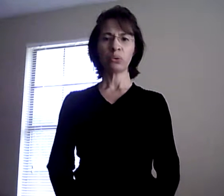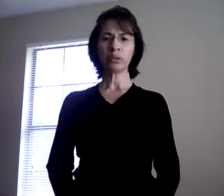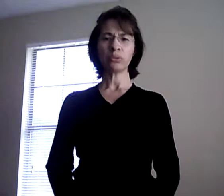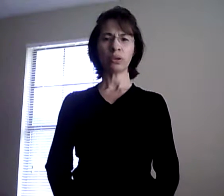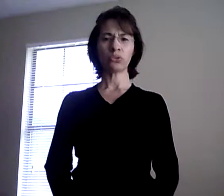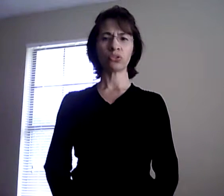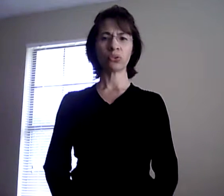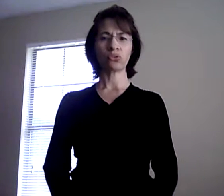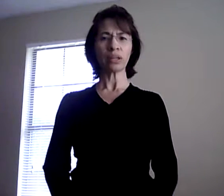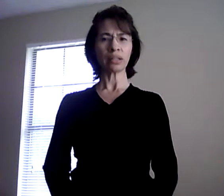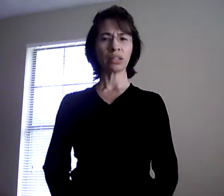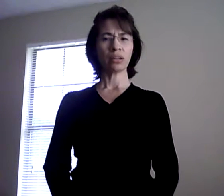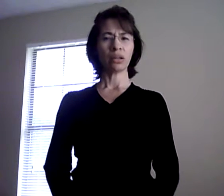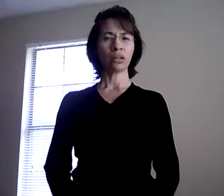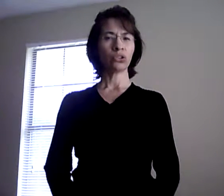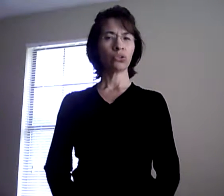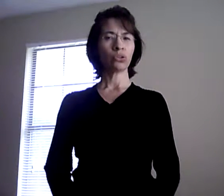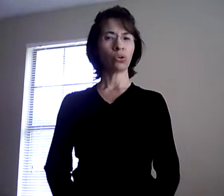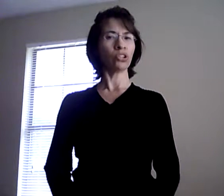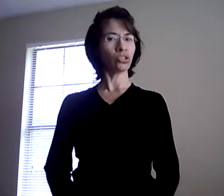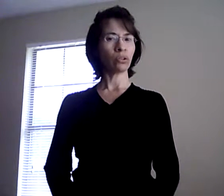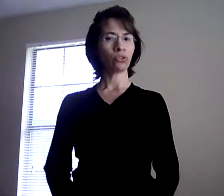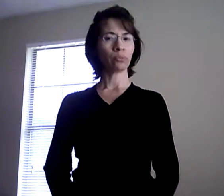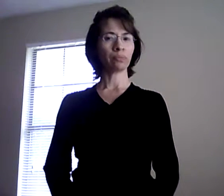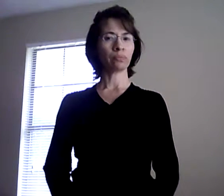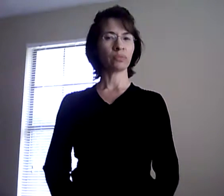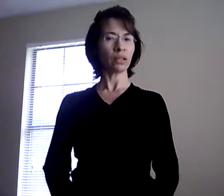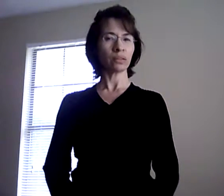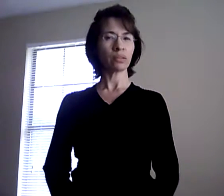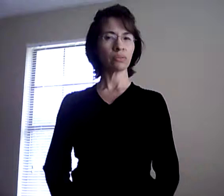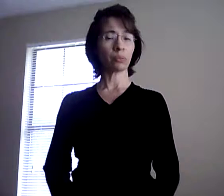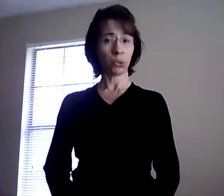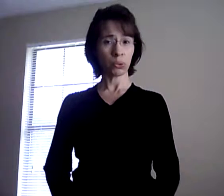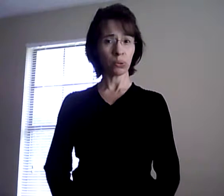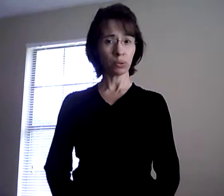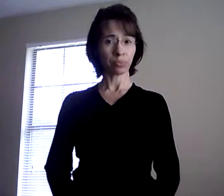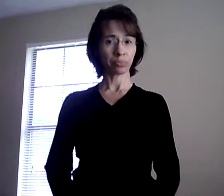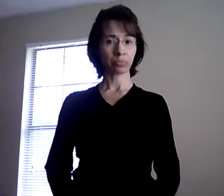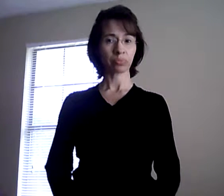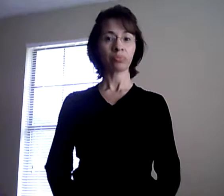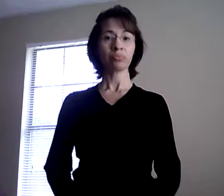Oh, if I understand correctly, you're originally from Yes, I Texas, from did. Yes, I Houston? did.